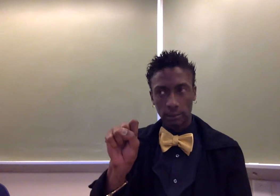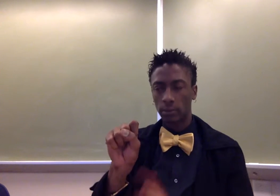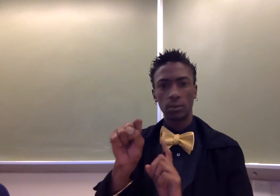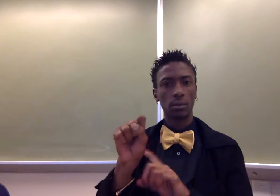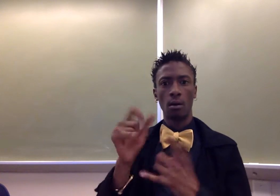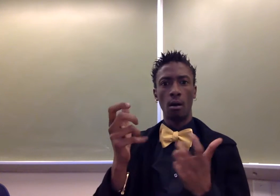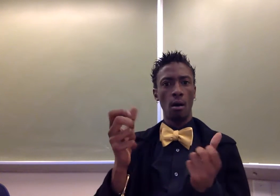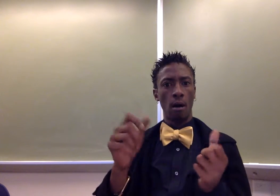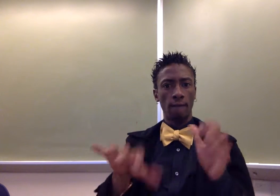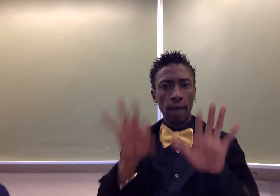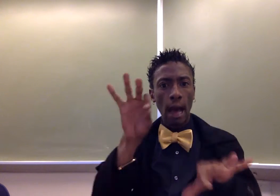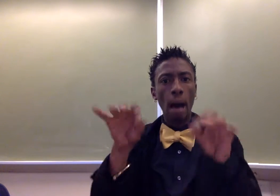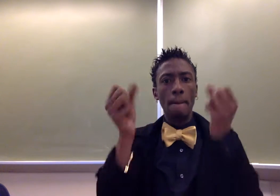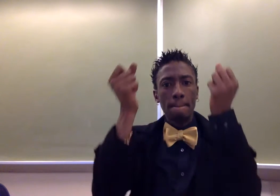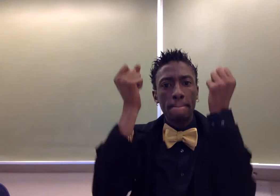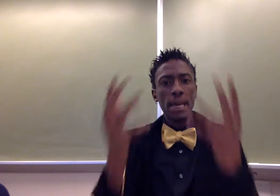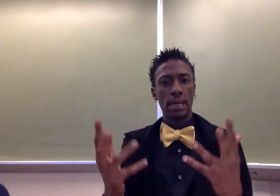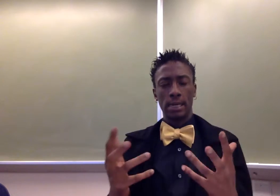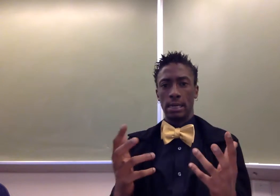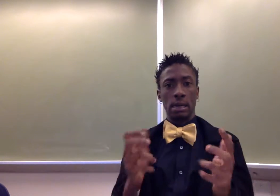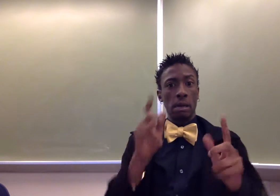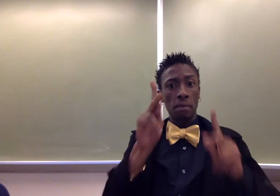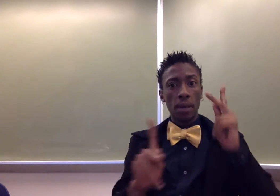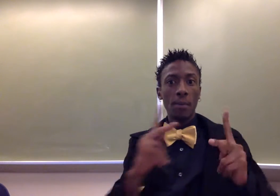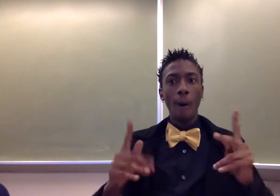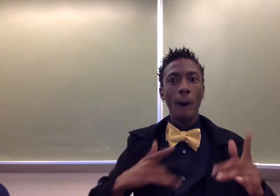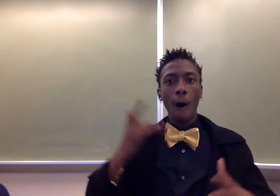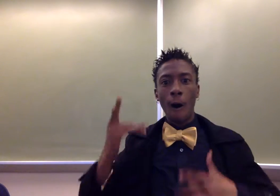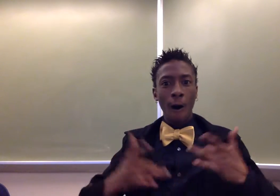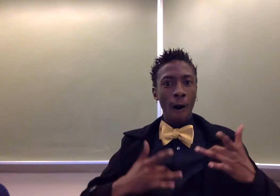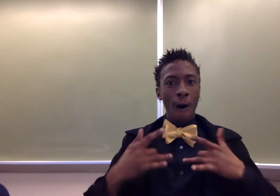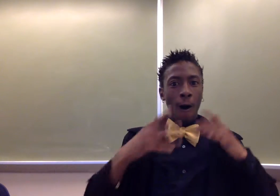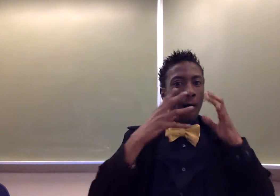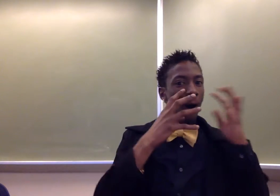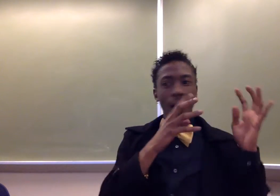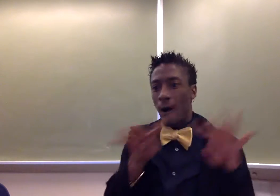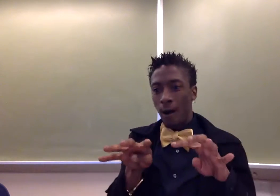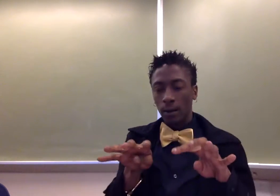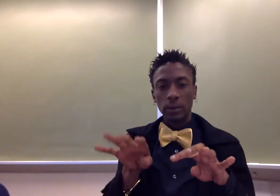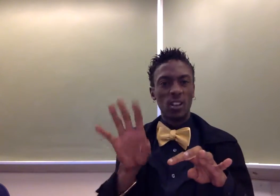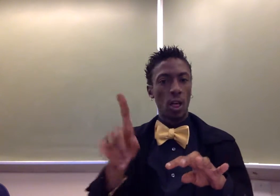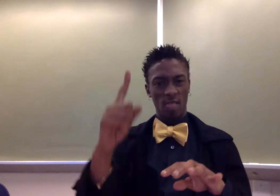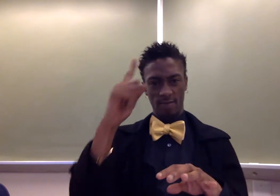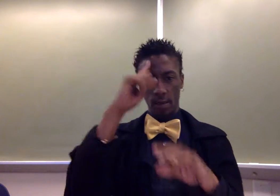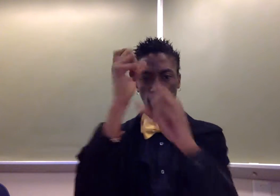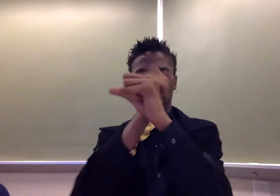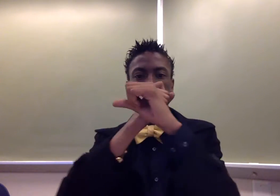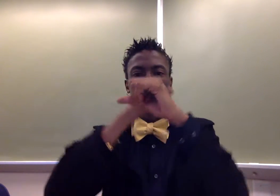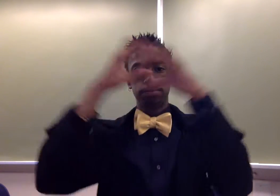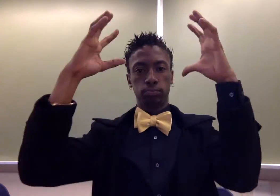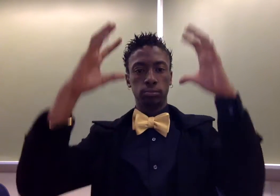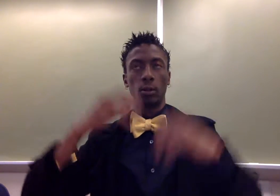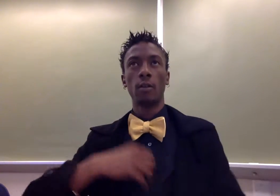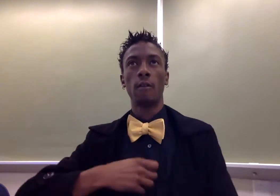issue, to the point that what they were seeing, if you can imagine, were frogs with 3 eyes and 7 legs